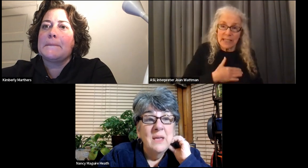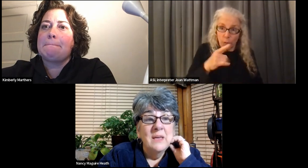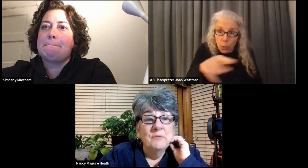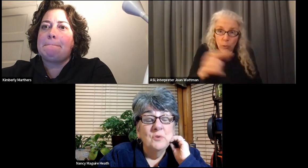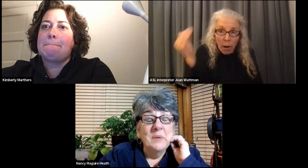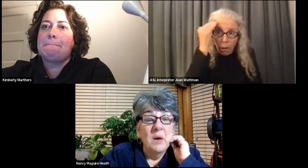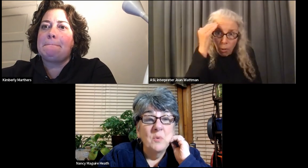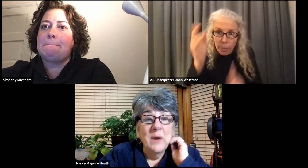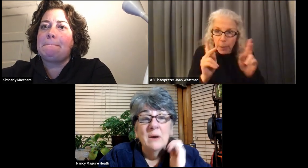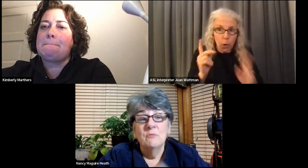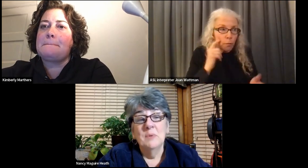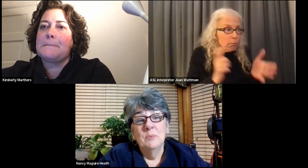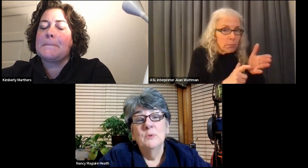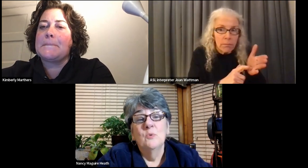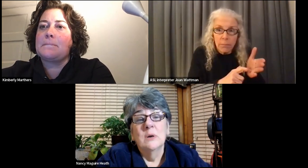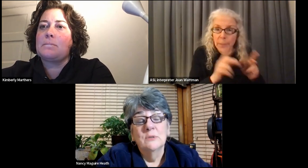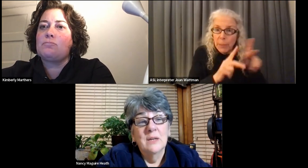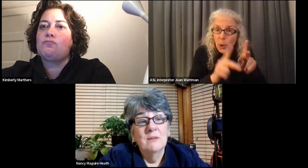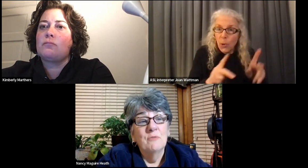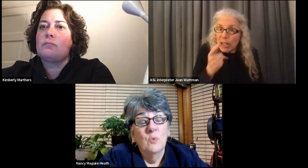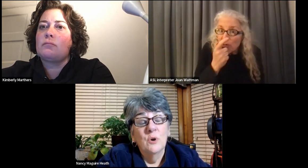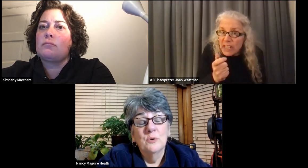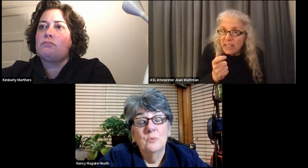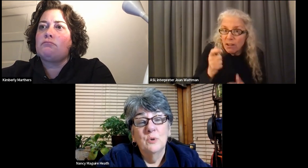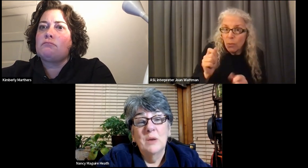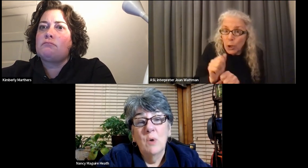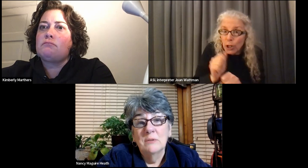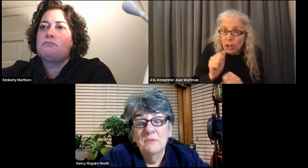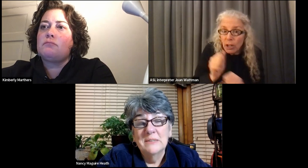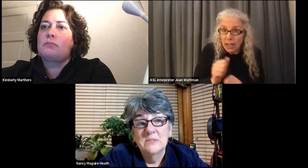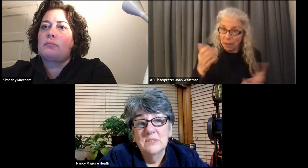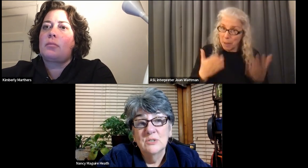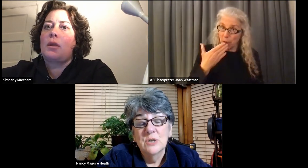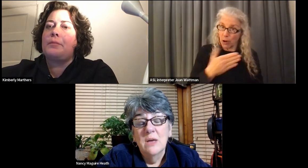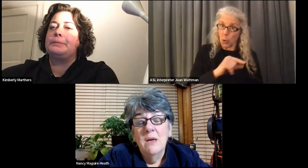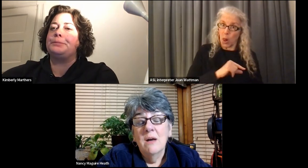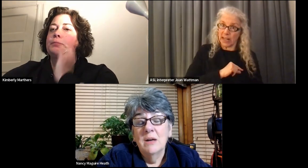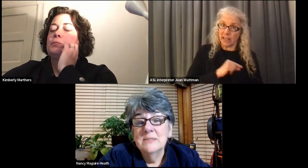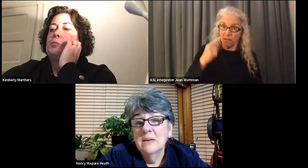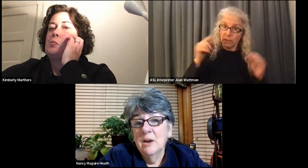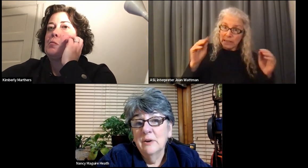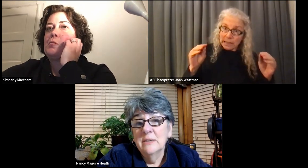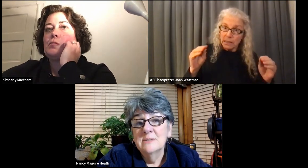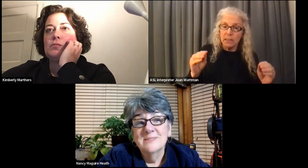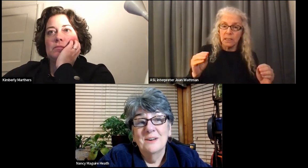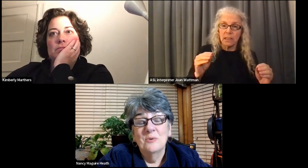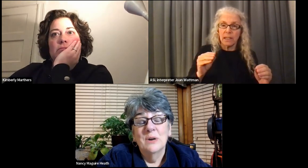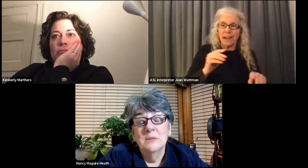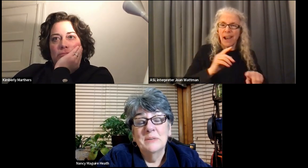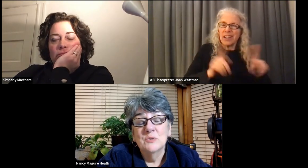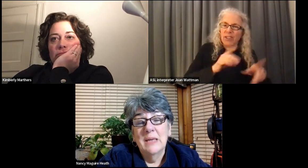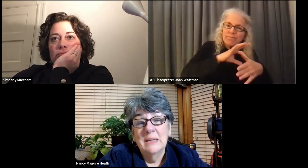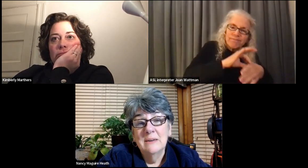open. If you become aware of people who are looking for work who would be qualified to teach content areas